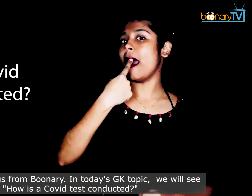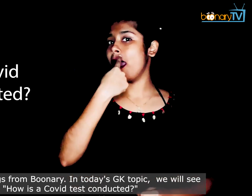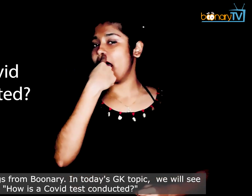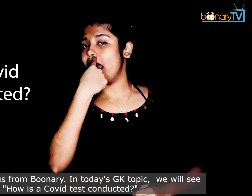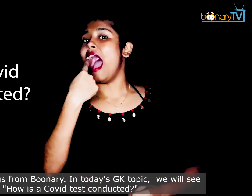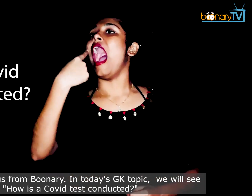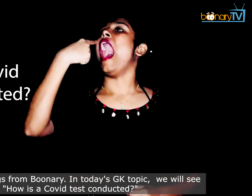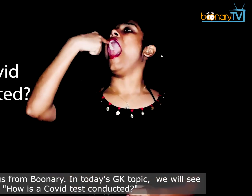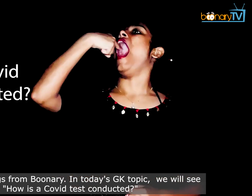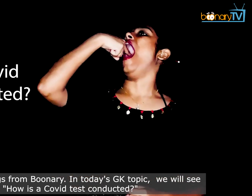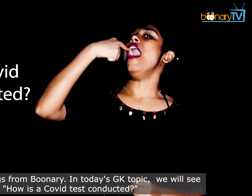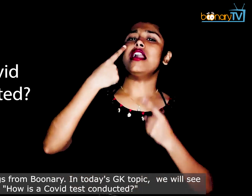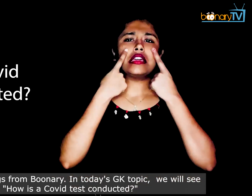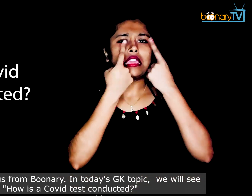COVID test conducted?